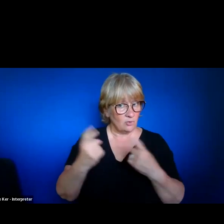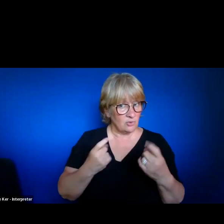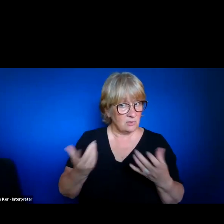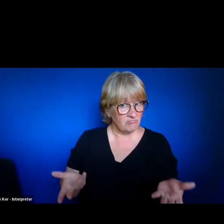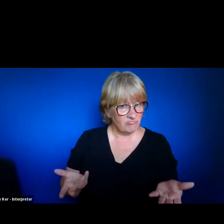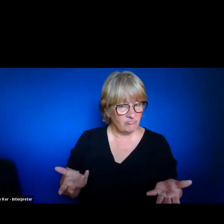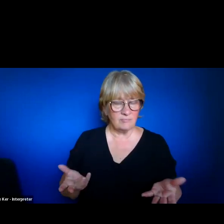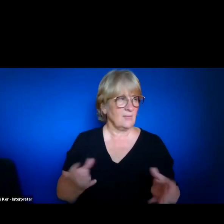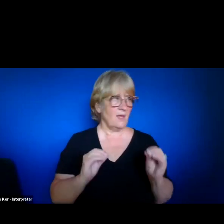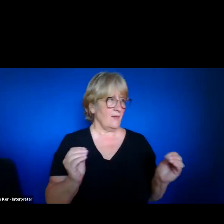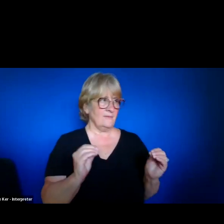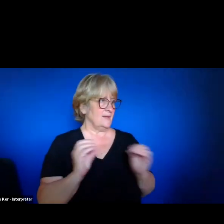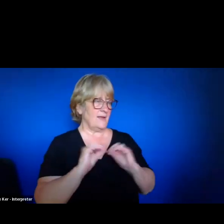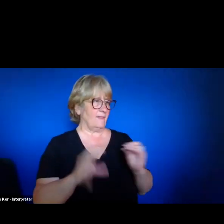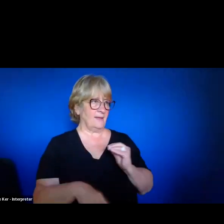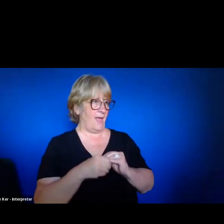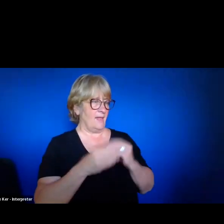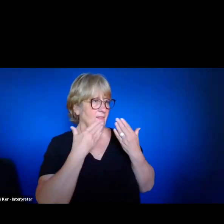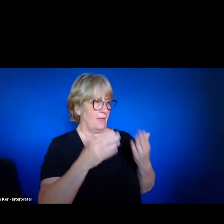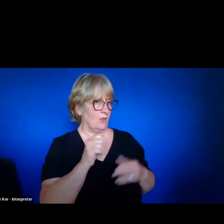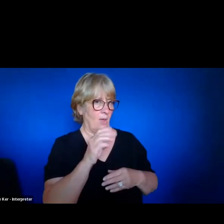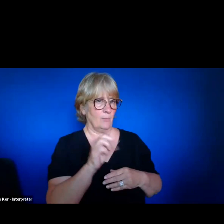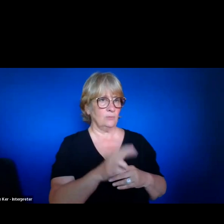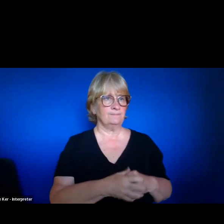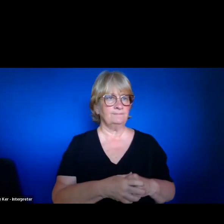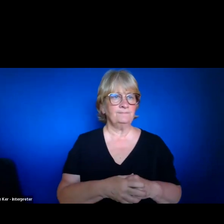I don't have anything to add. Thank you, Amber.